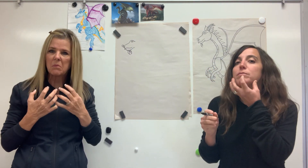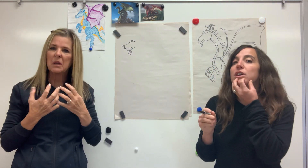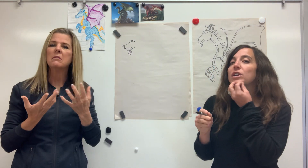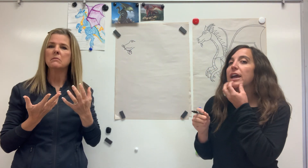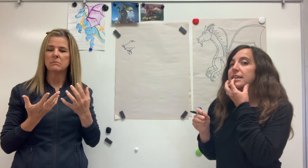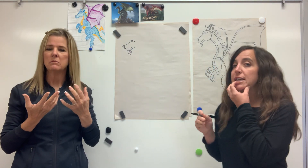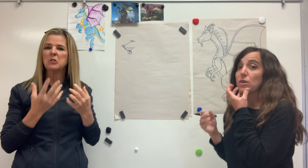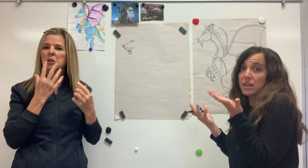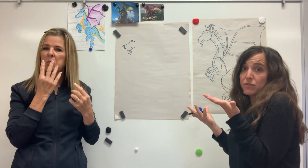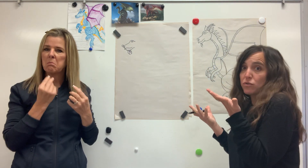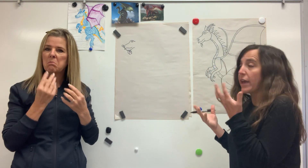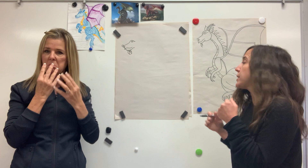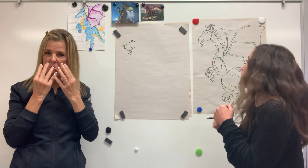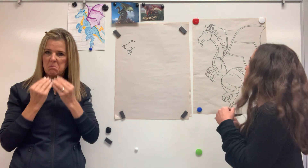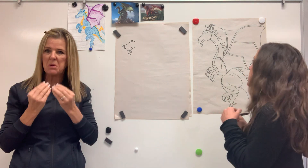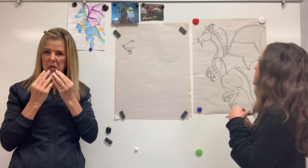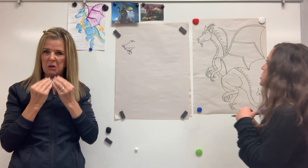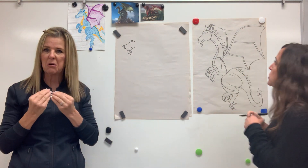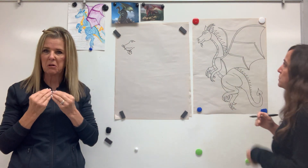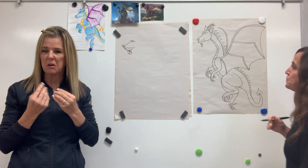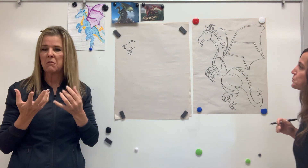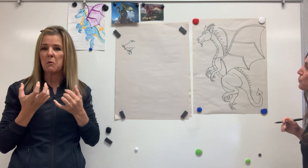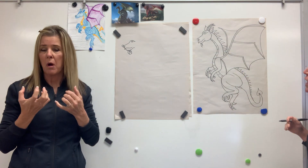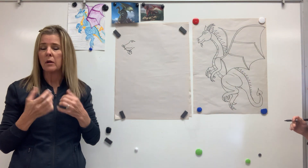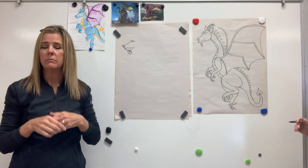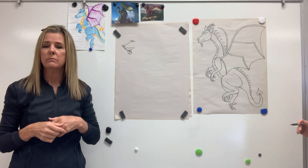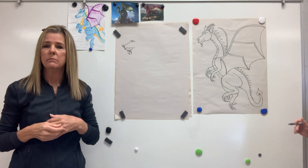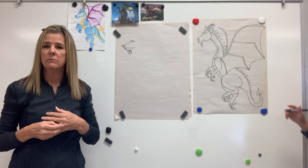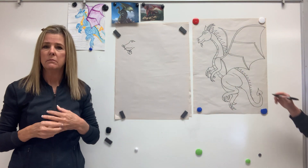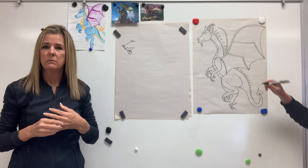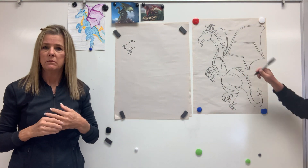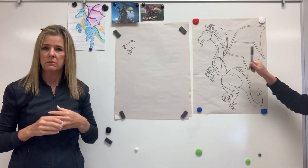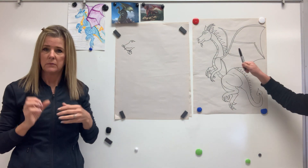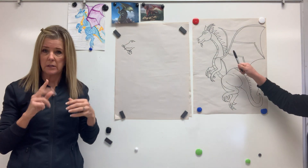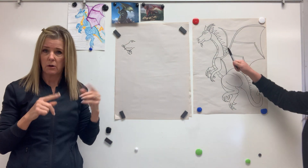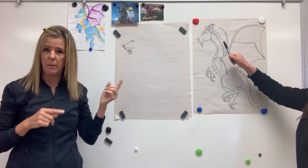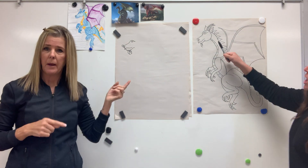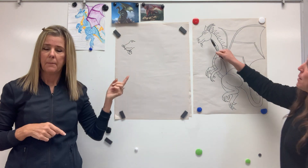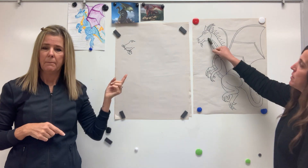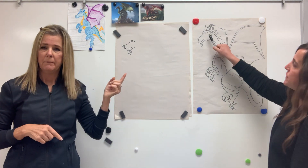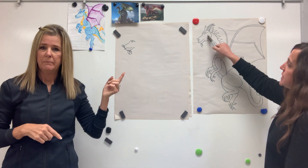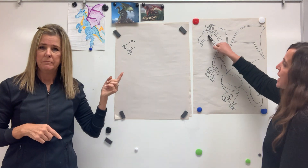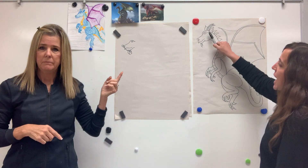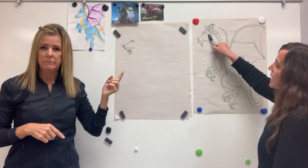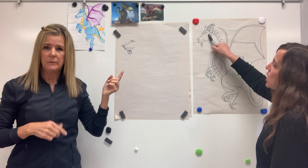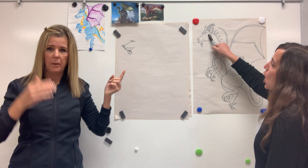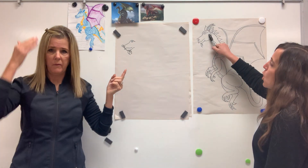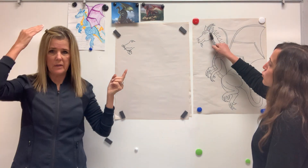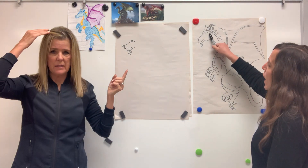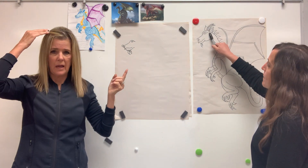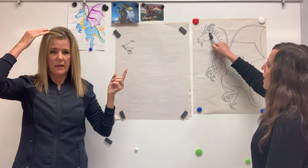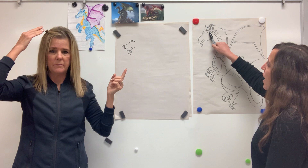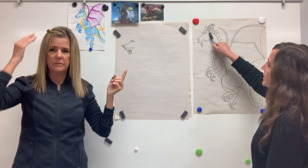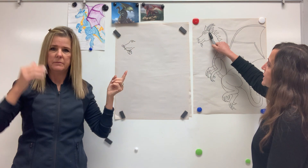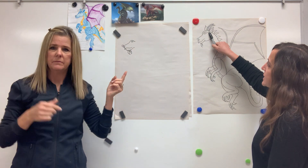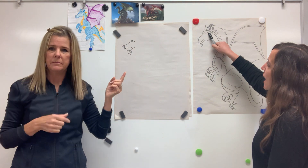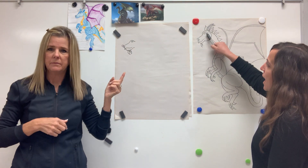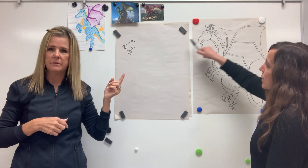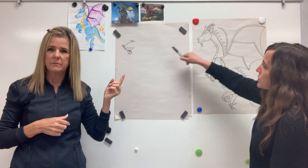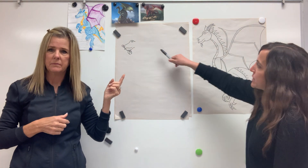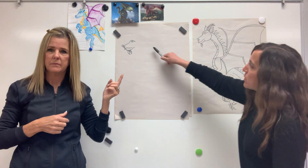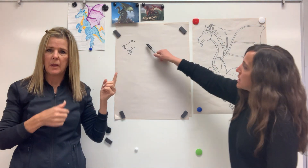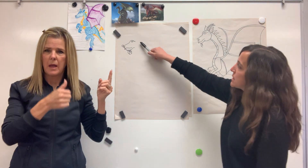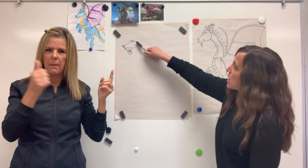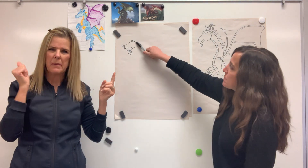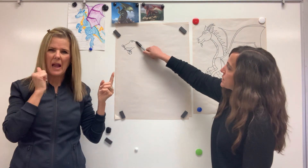this little beard hanging down if you'd like. It's up to you. Now, let's go back up to the top of his head. Right behind his